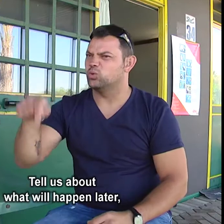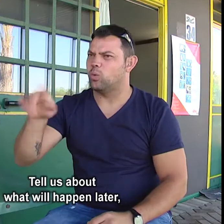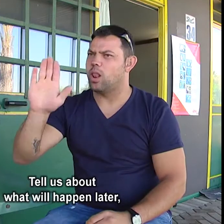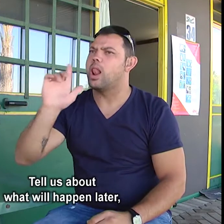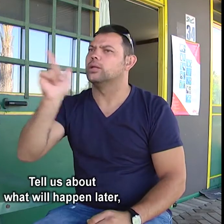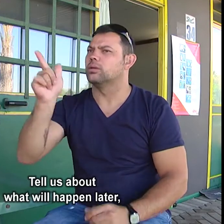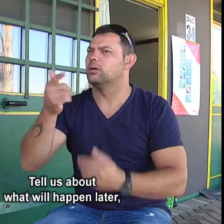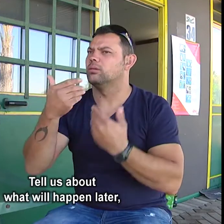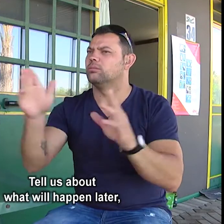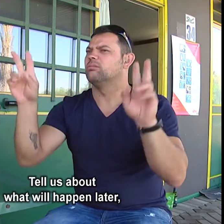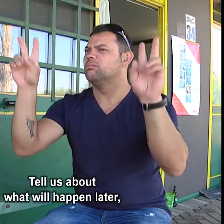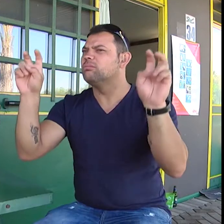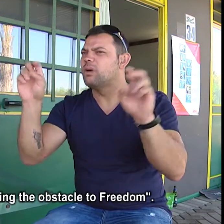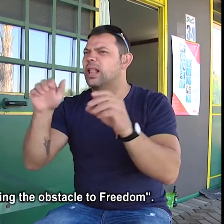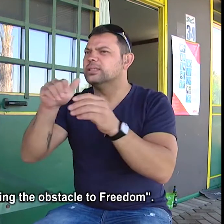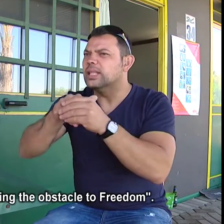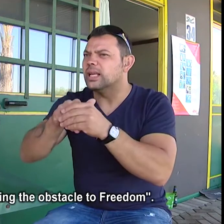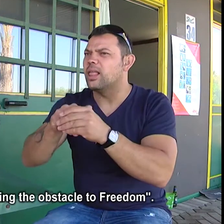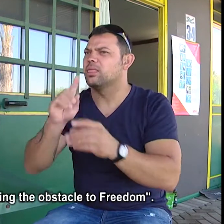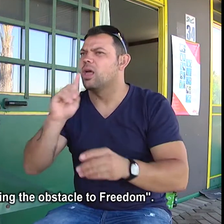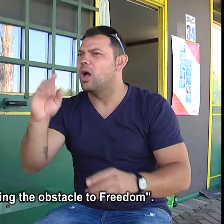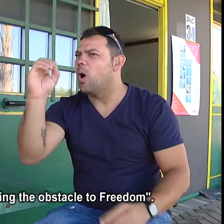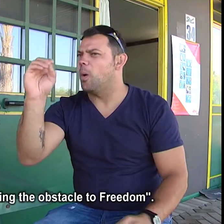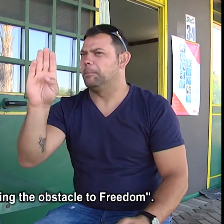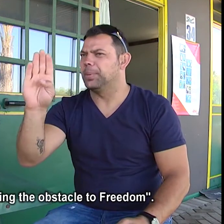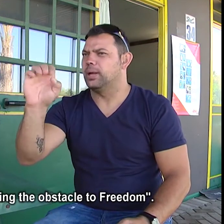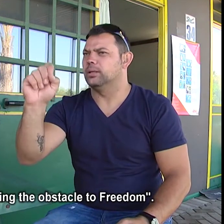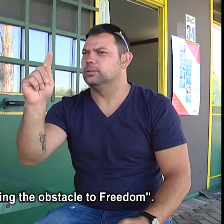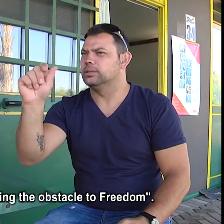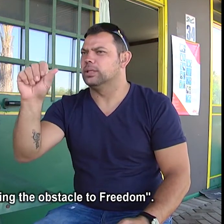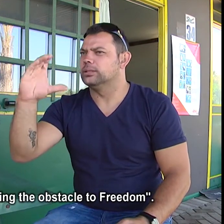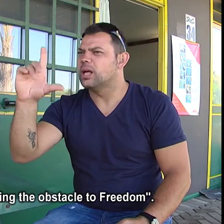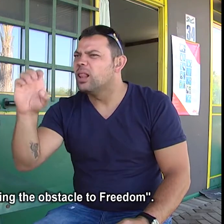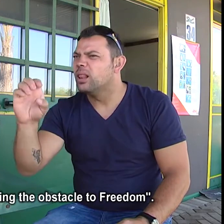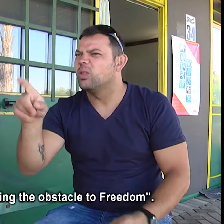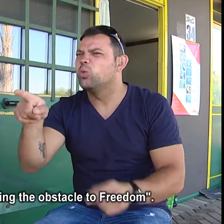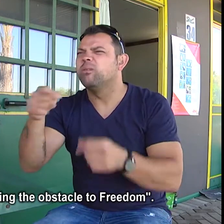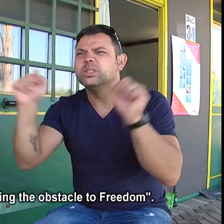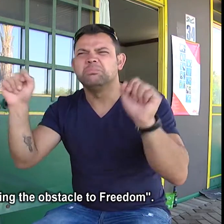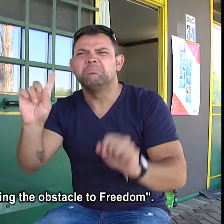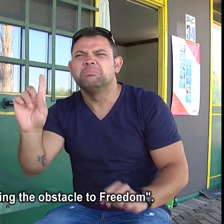Tell us about what will happen later, sinking the obstacle to freedom.